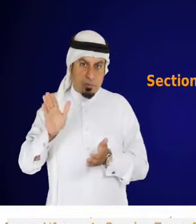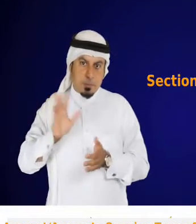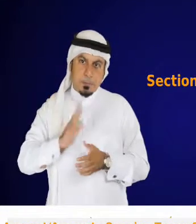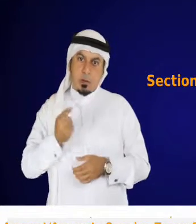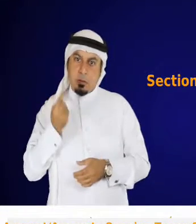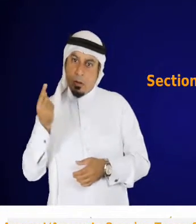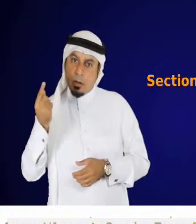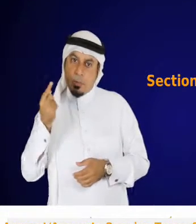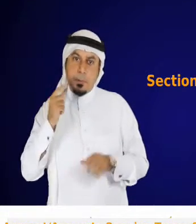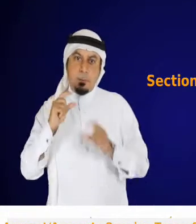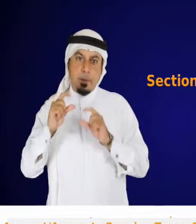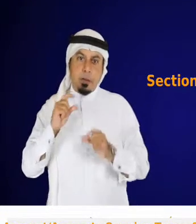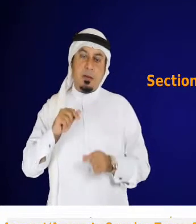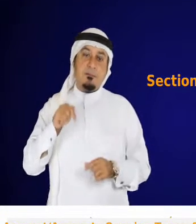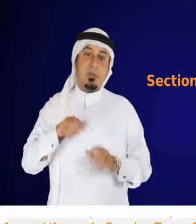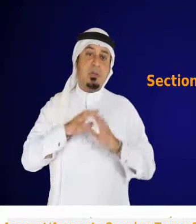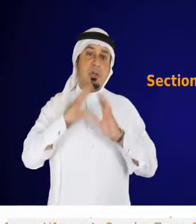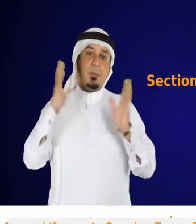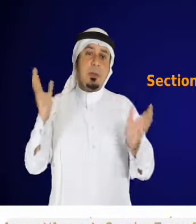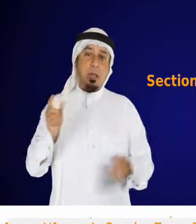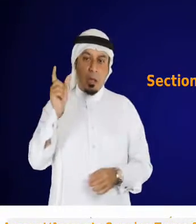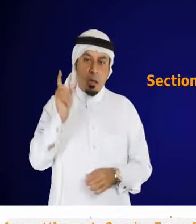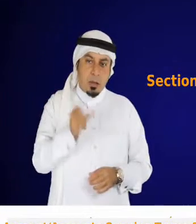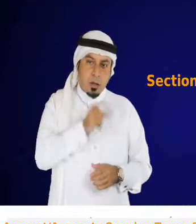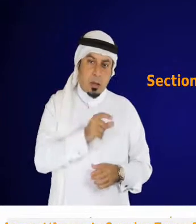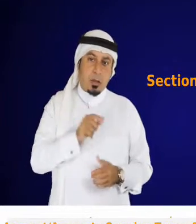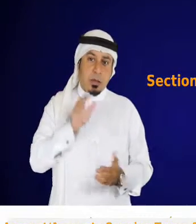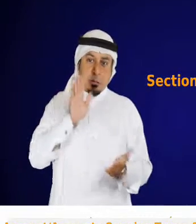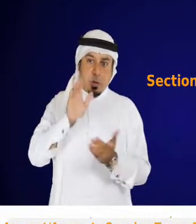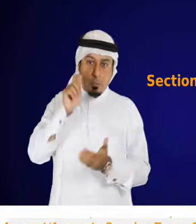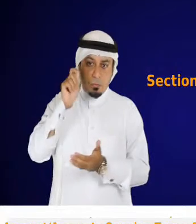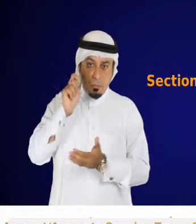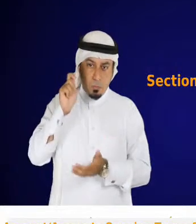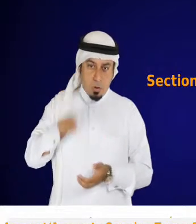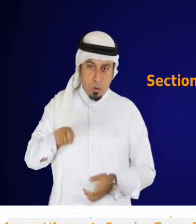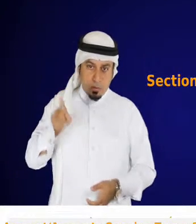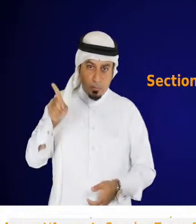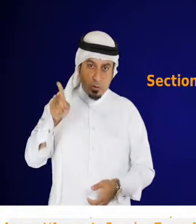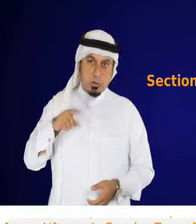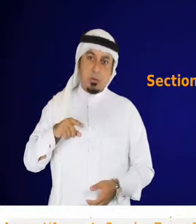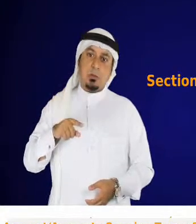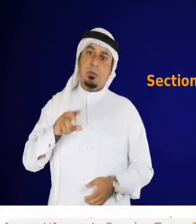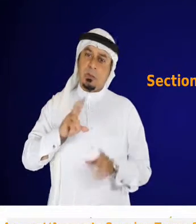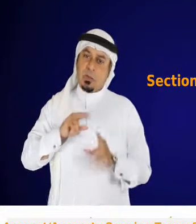all cases before courts, whether before or after closure of his account with the bank.